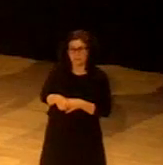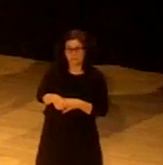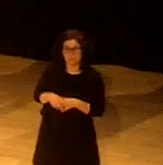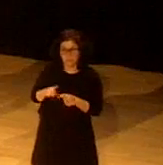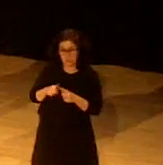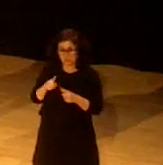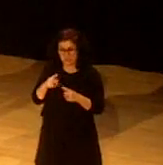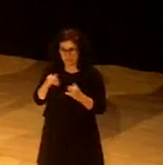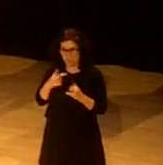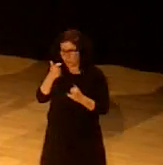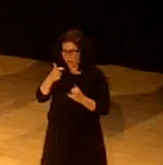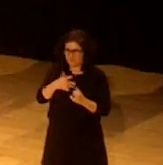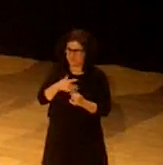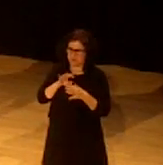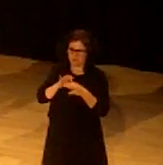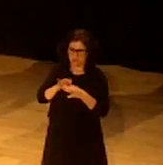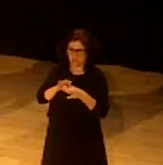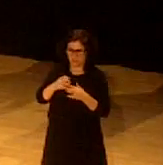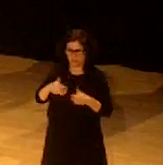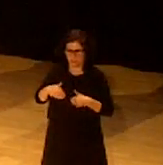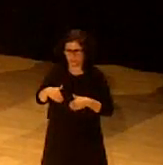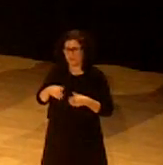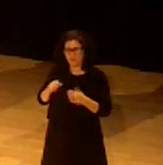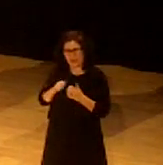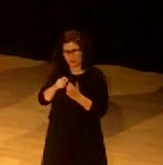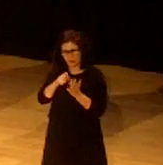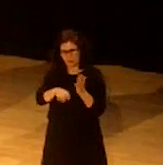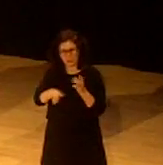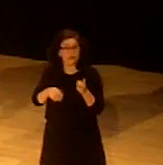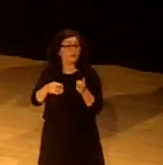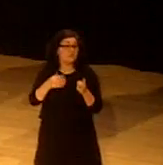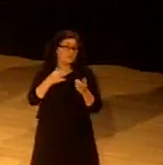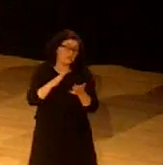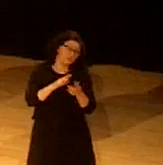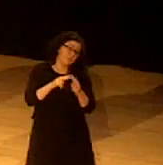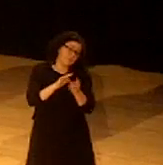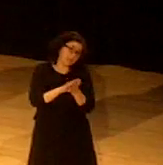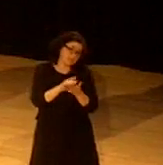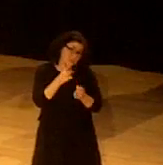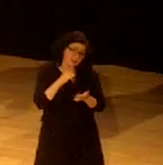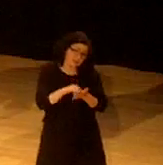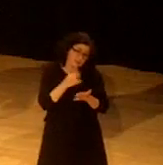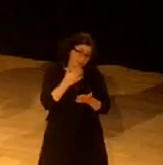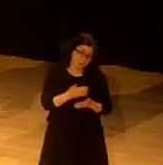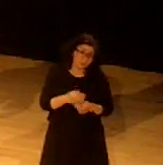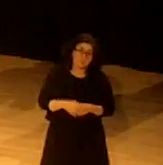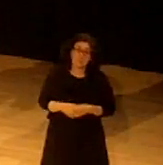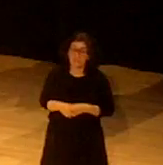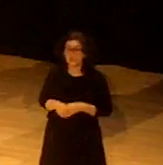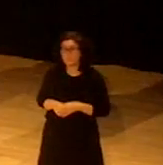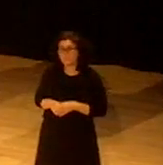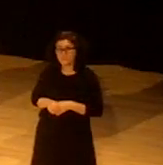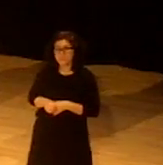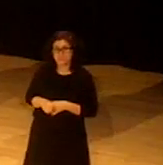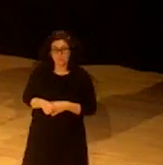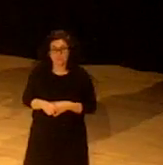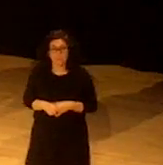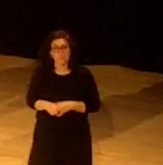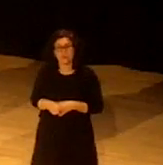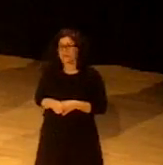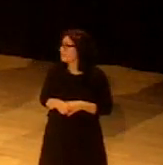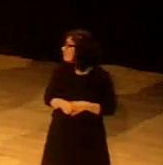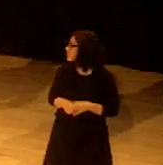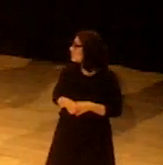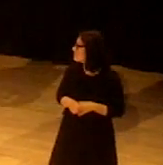relatable to probably all of us. That's very kind of you. Thank you. There's two things that it came out of, because you were talking about your